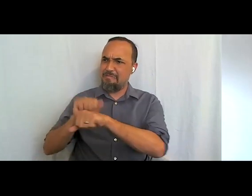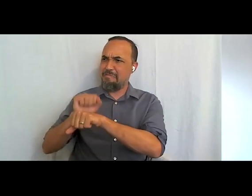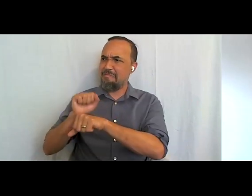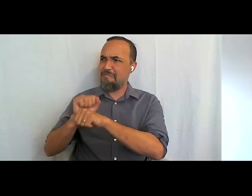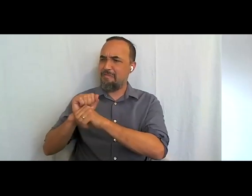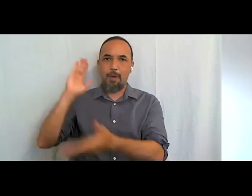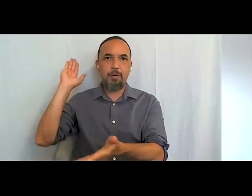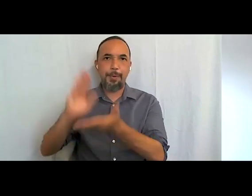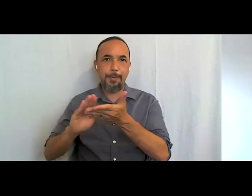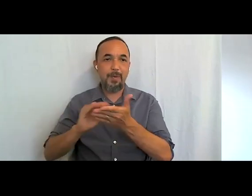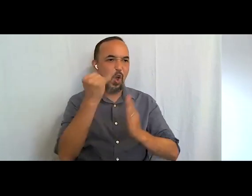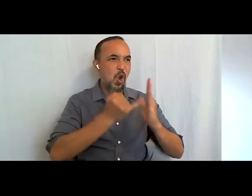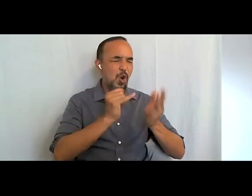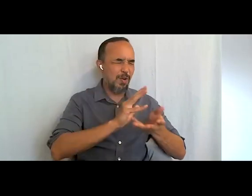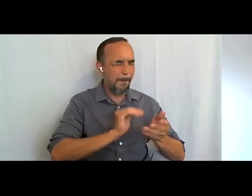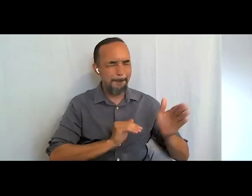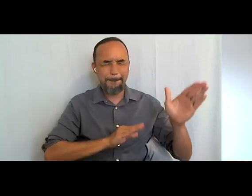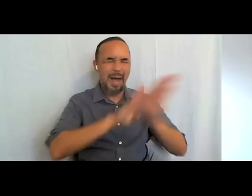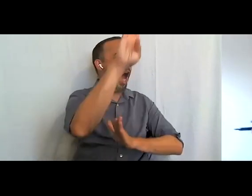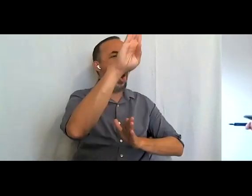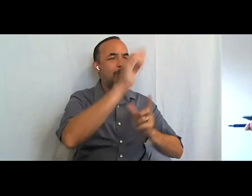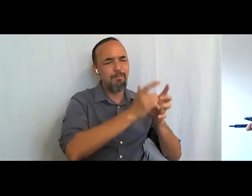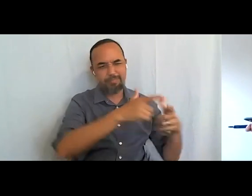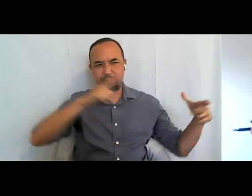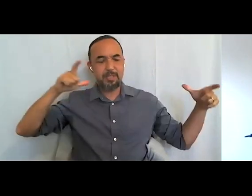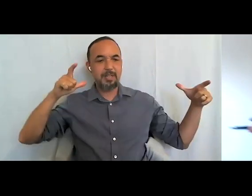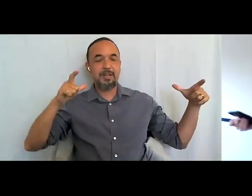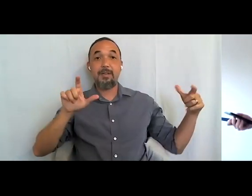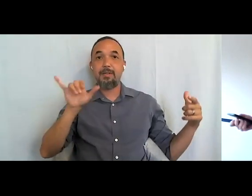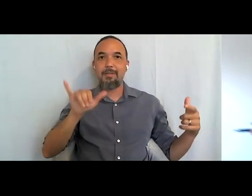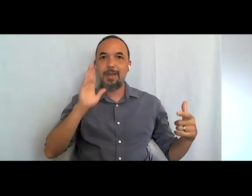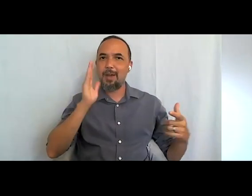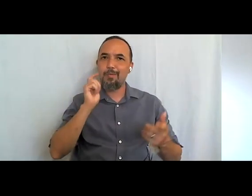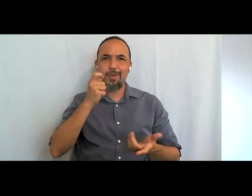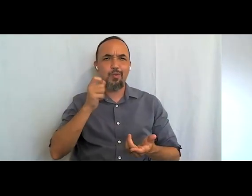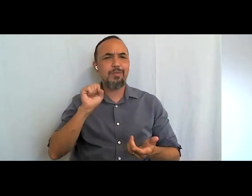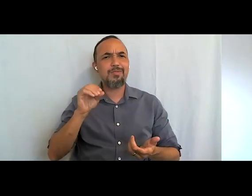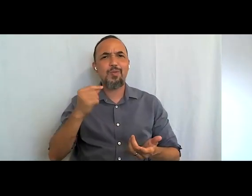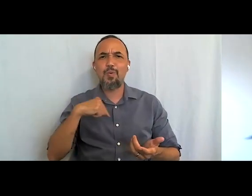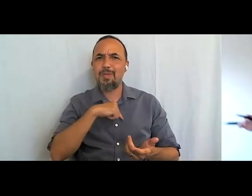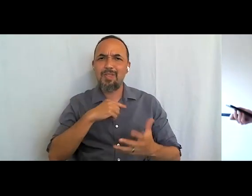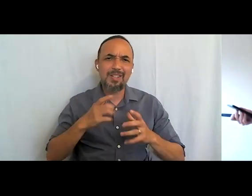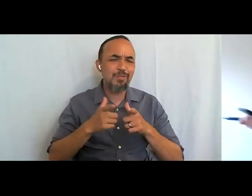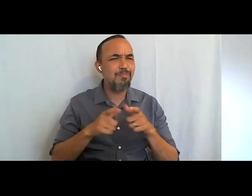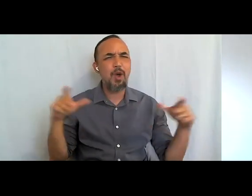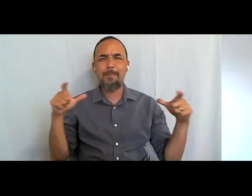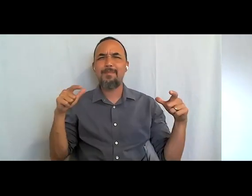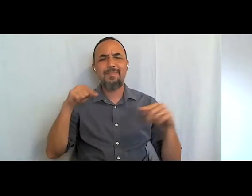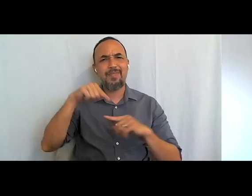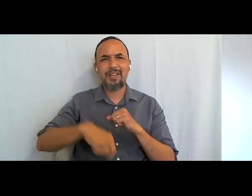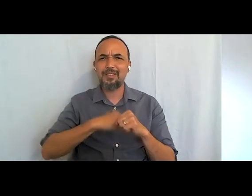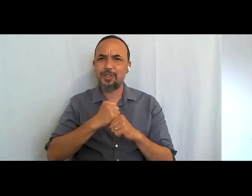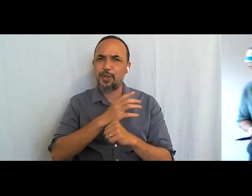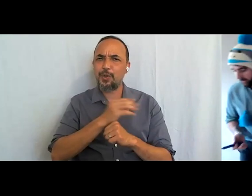So I think that'd be pretty cool. So let's see if we can grow this thing even bigger this year and have some